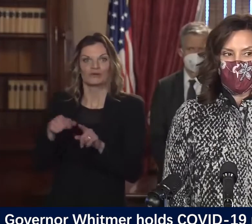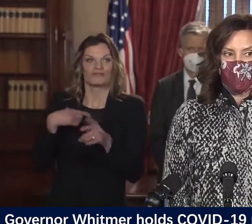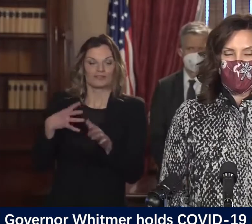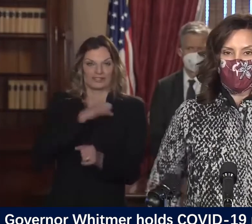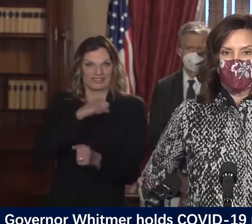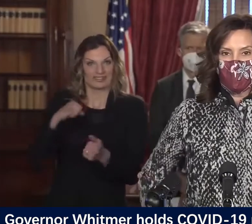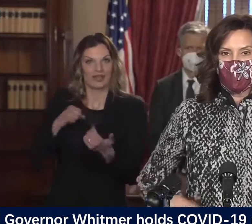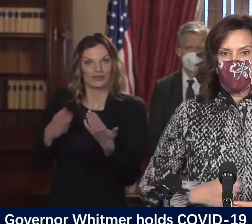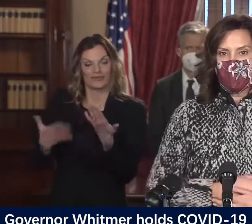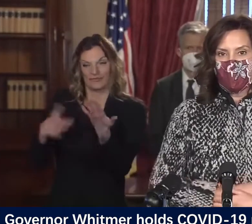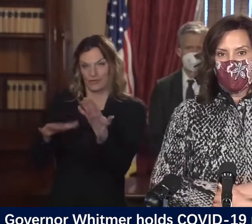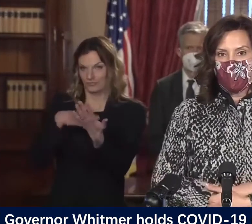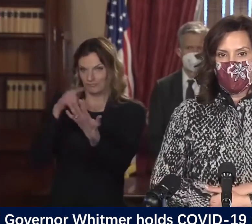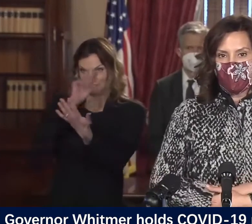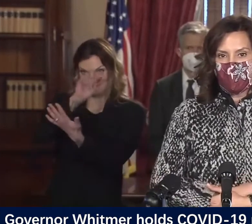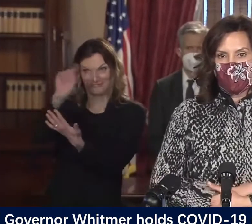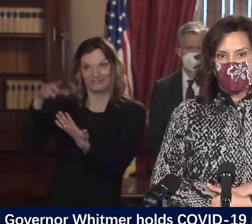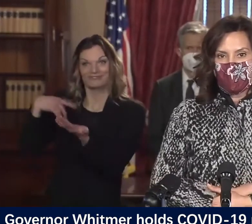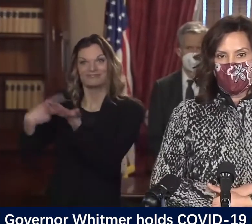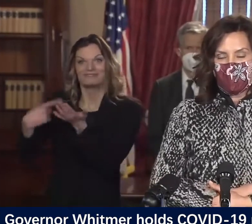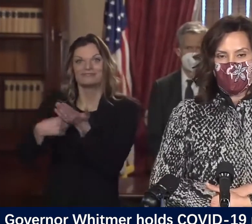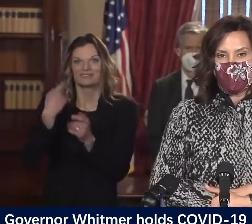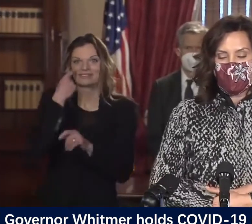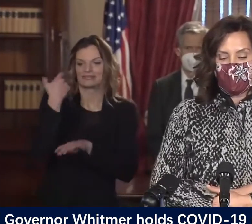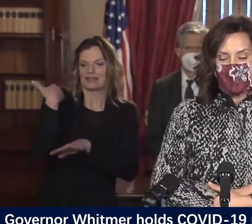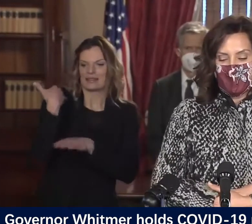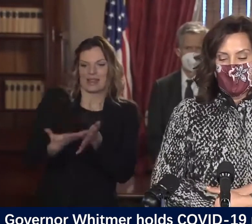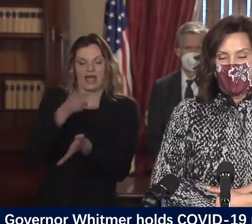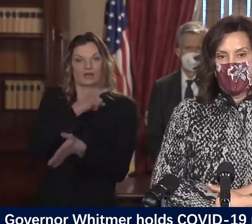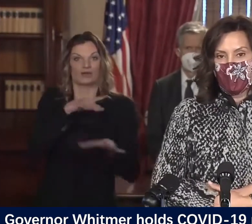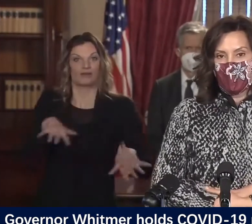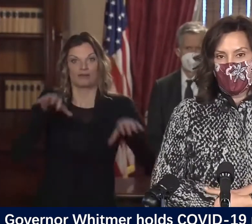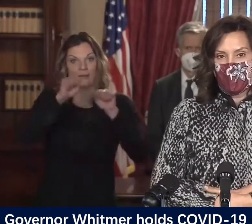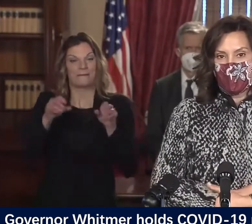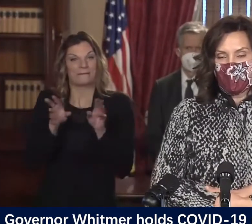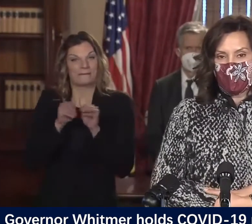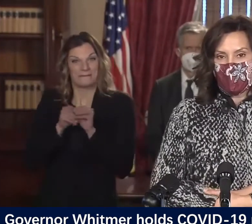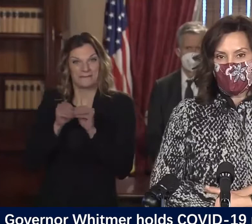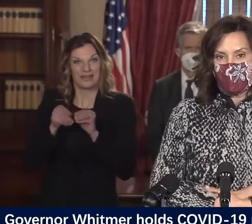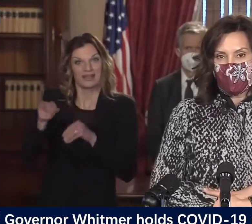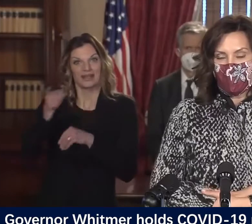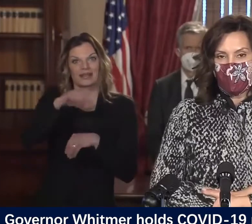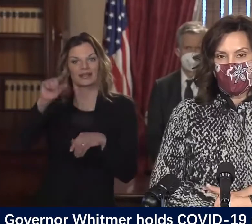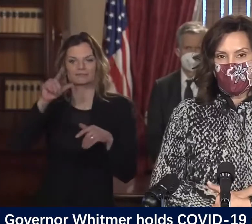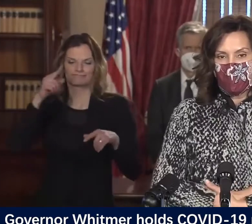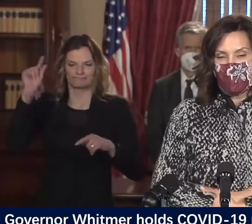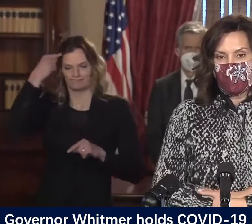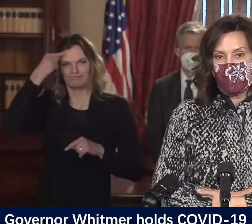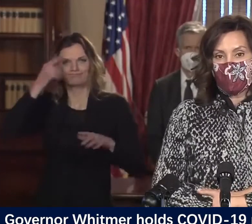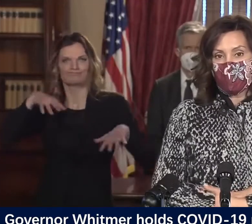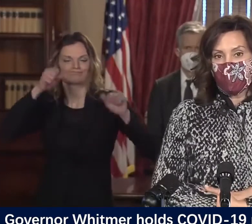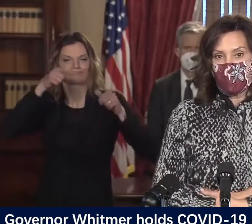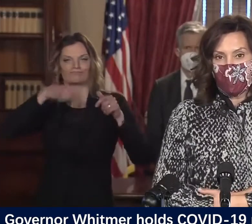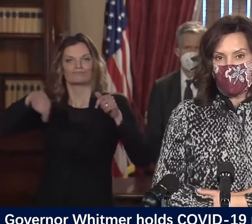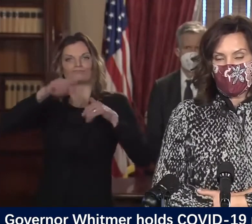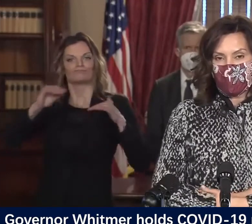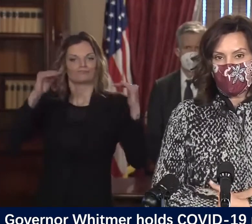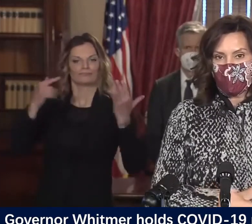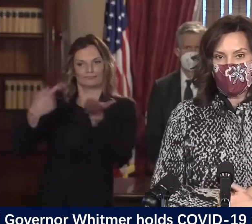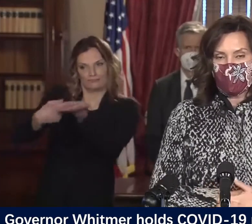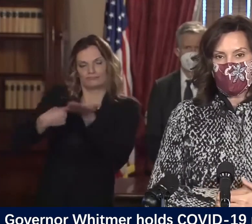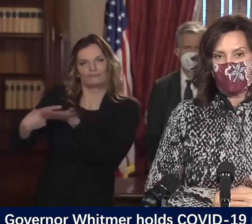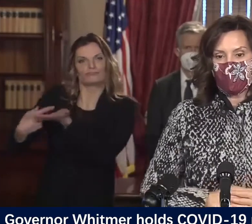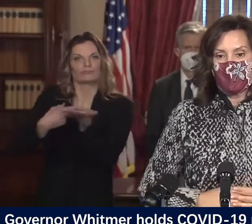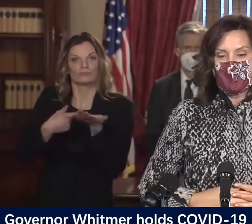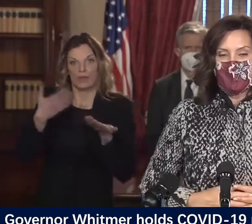Stamos. We've raised it in our quadrant meeting last week. I know that there are a lot of conversations happening amongst the four caucuses